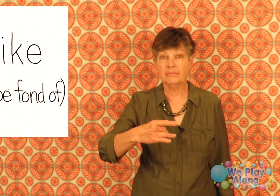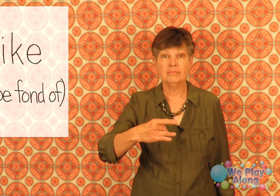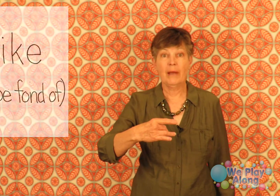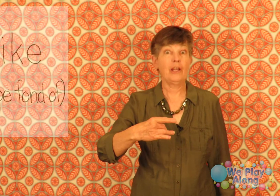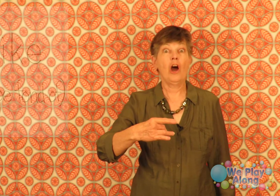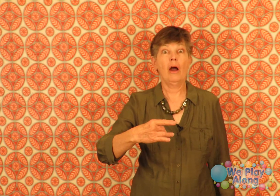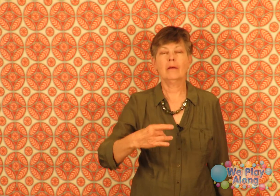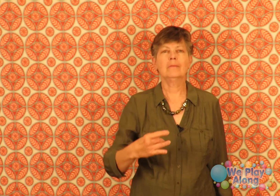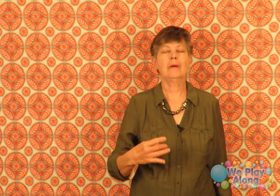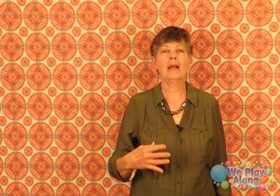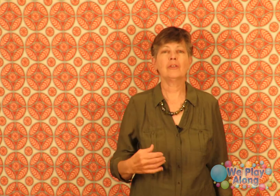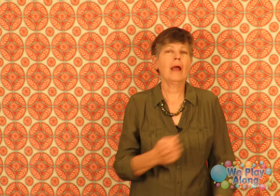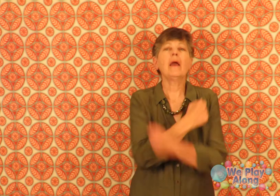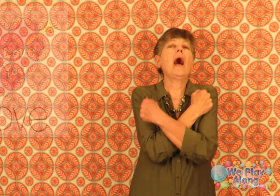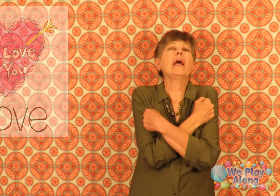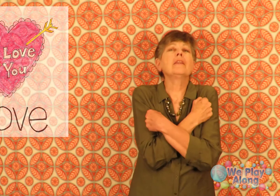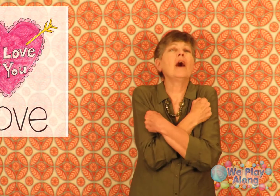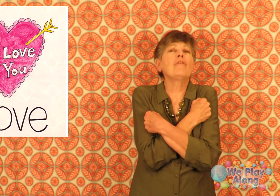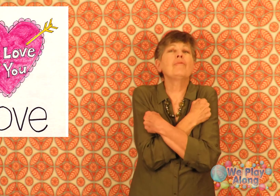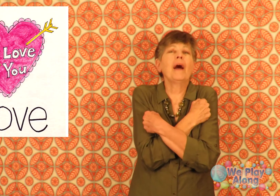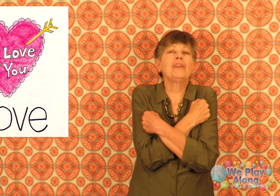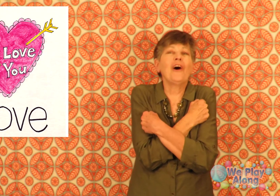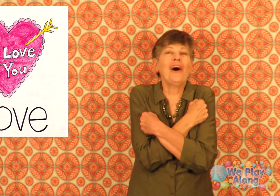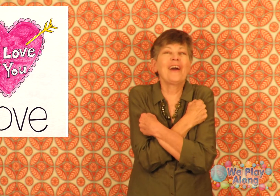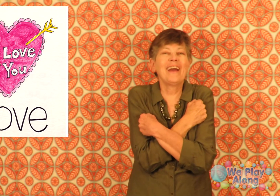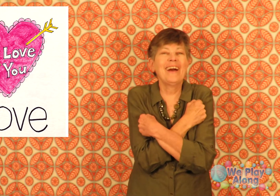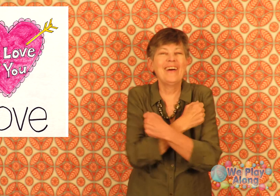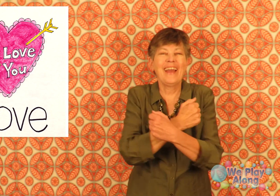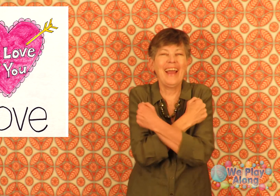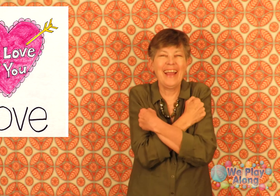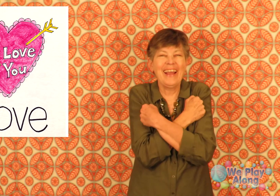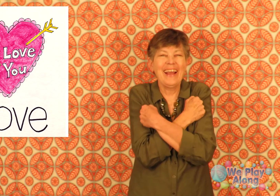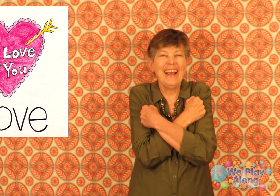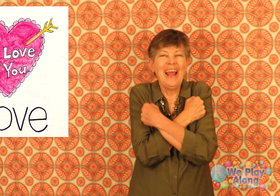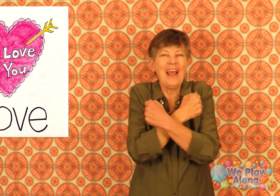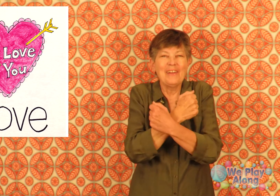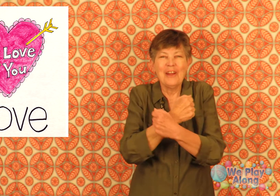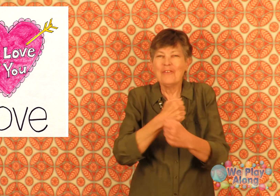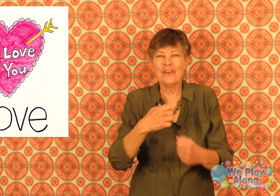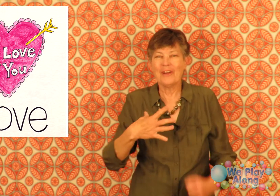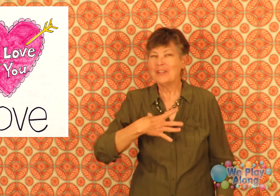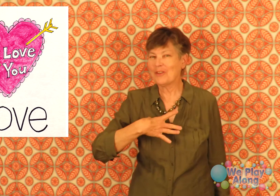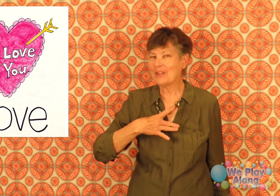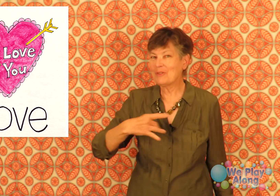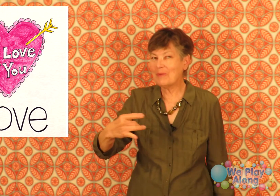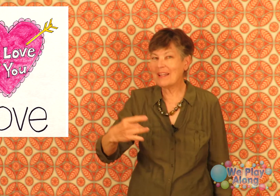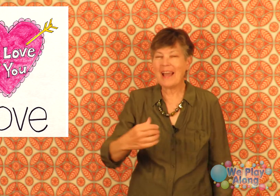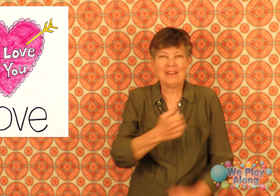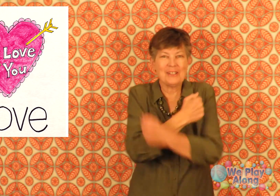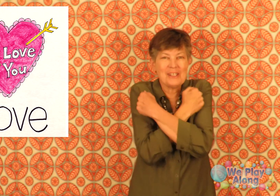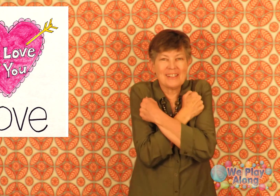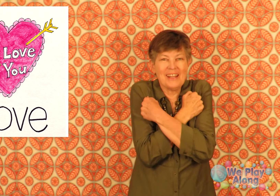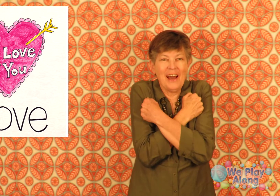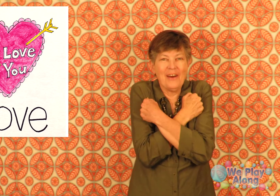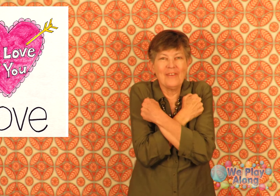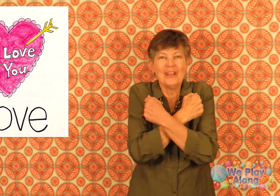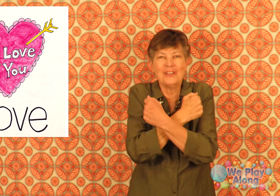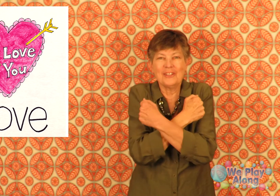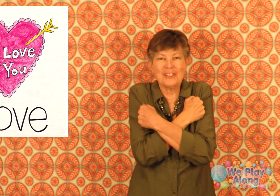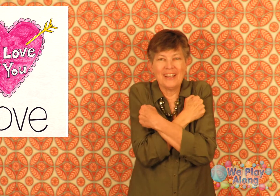my dog. Actually, I love my dog. Okay, and so this would be like, this is love. You're just